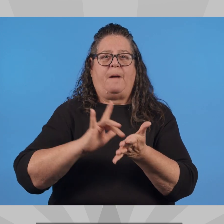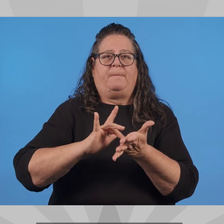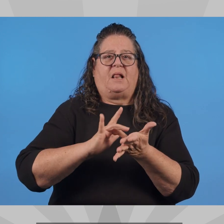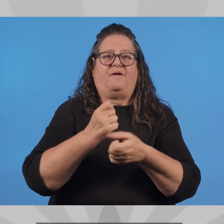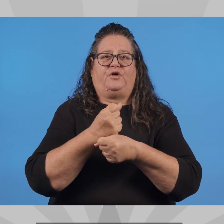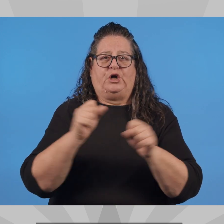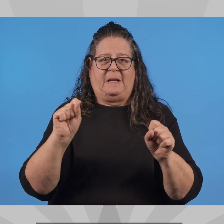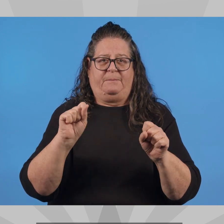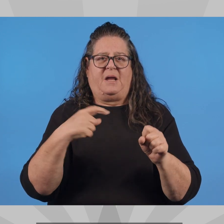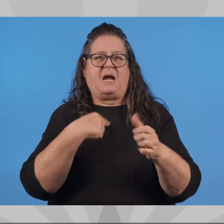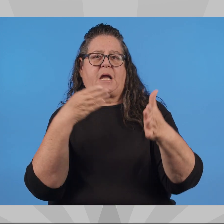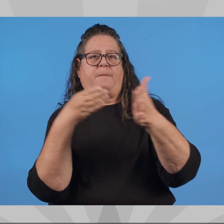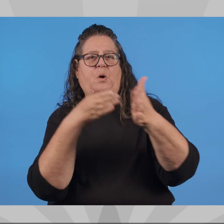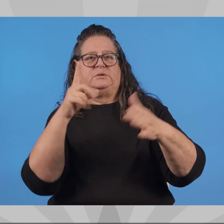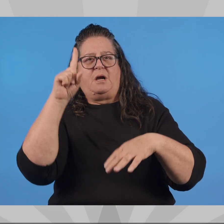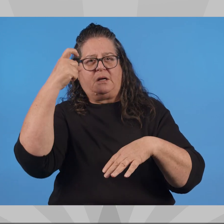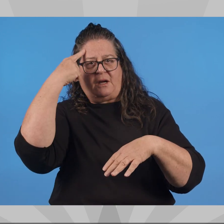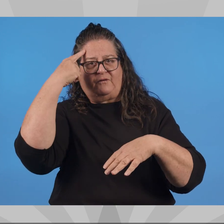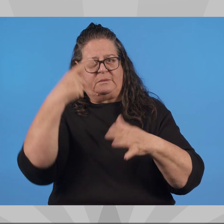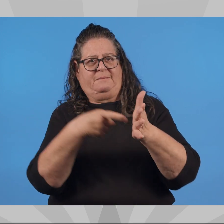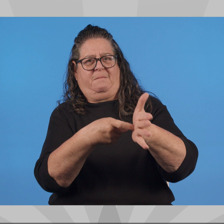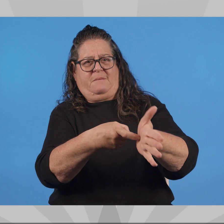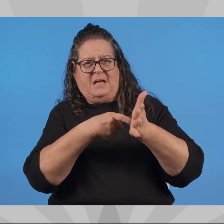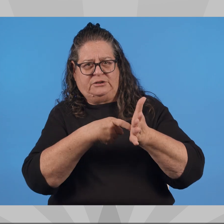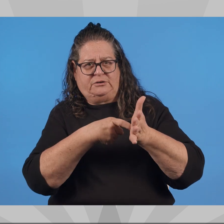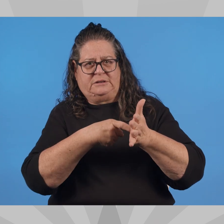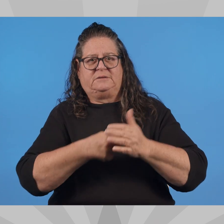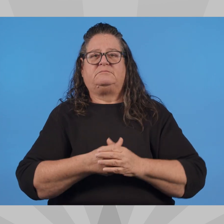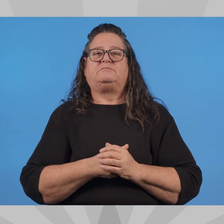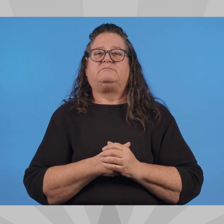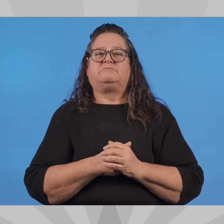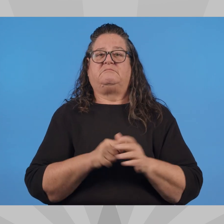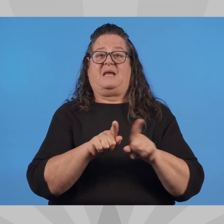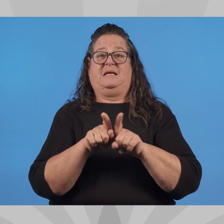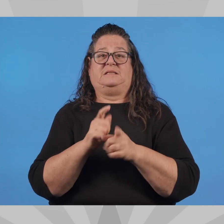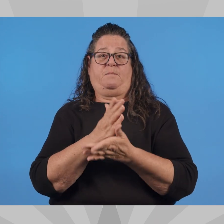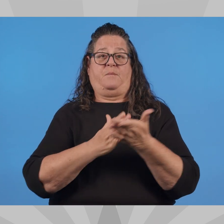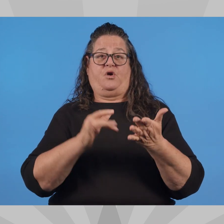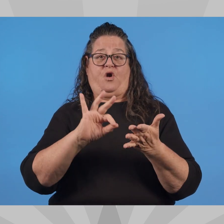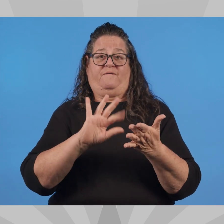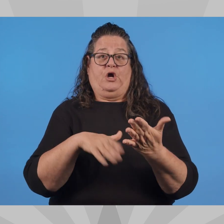I vote for medical freedom and am opposed to government mandates.